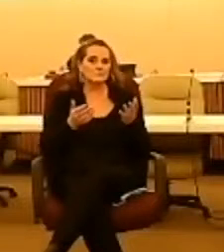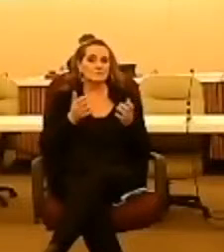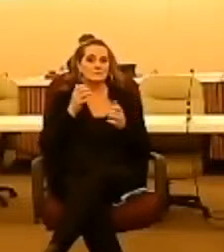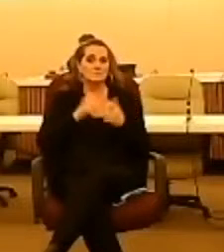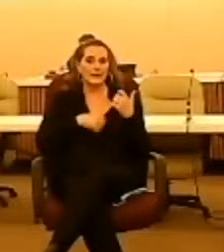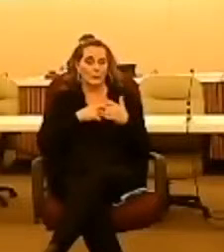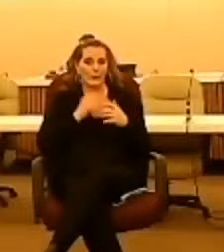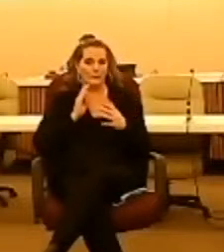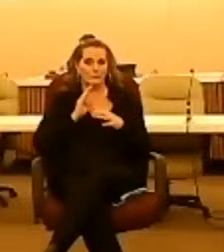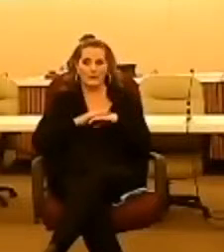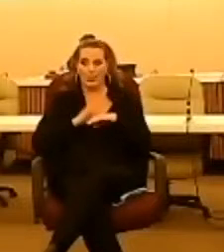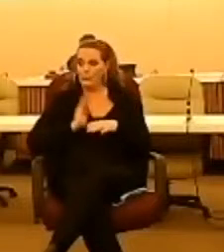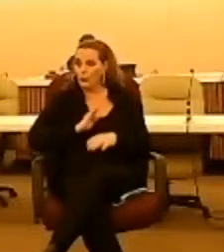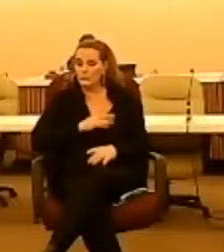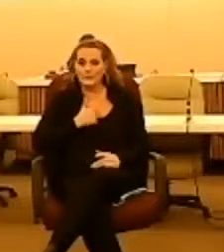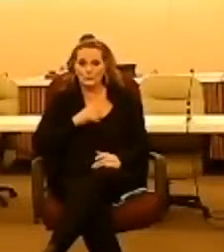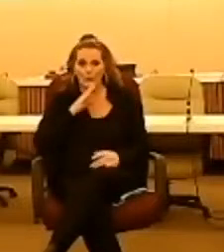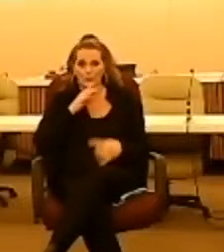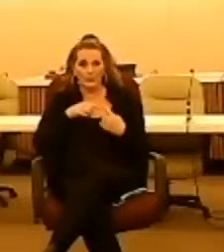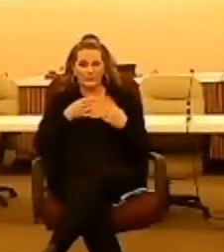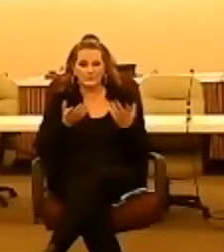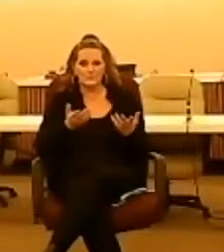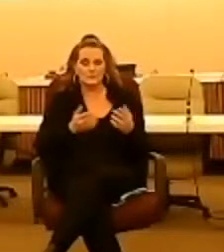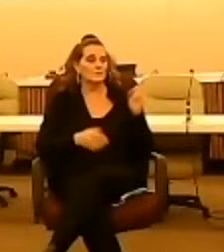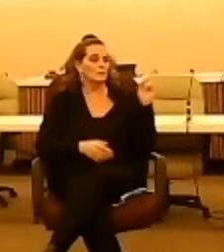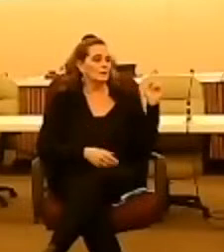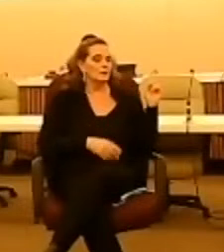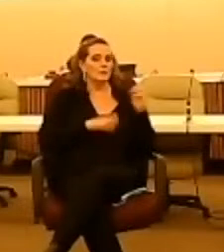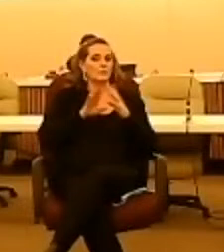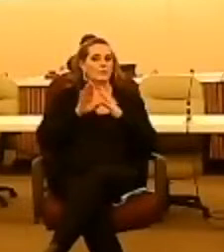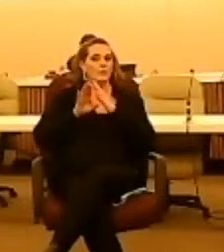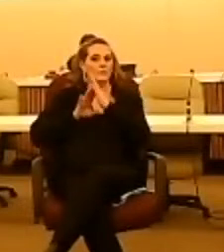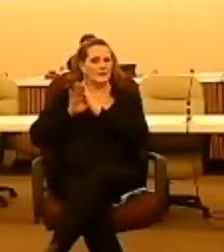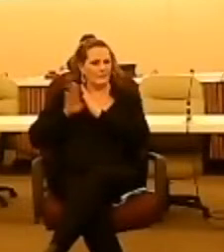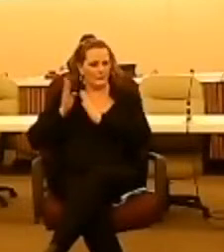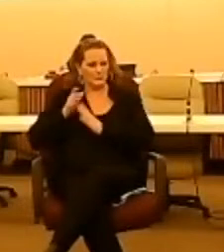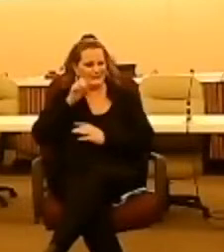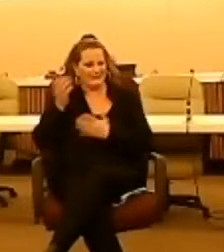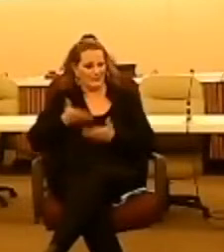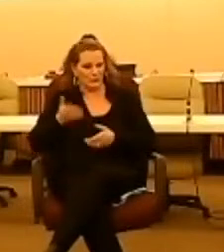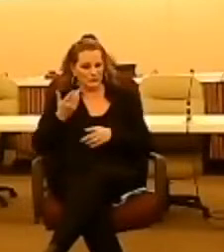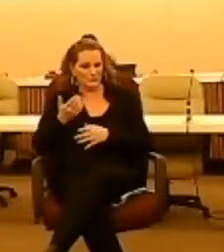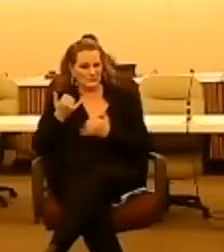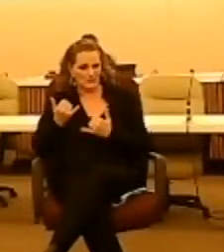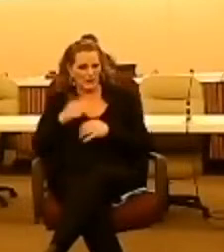on the board? Just, the developer's not here tonight?